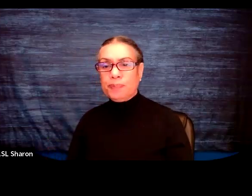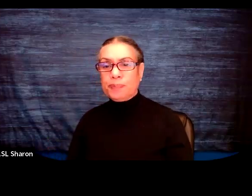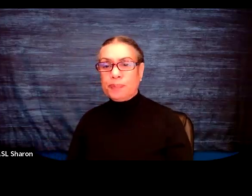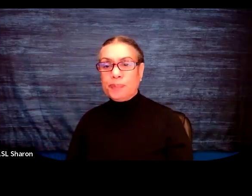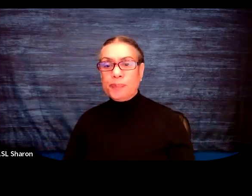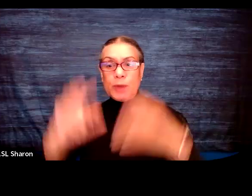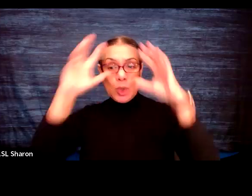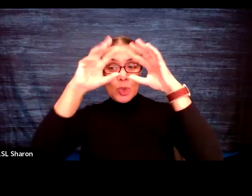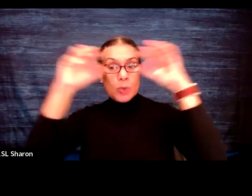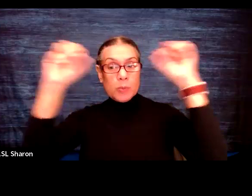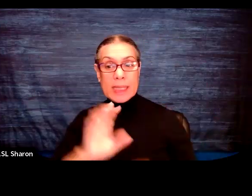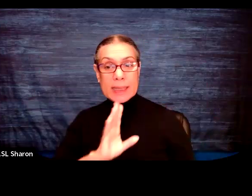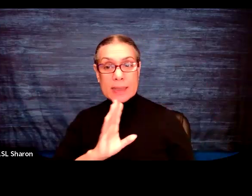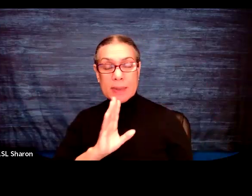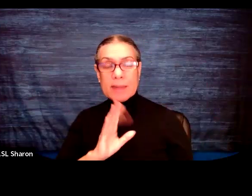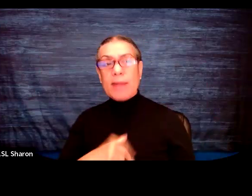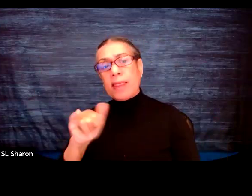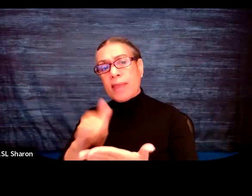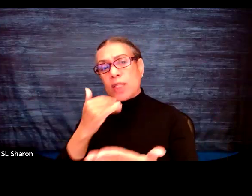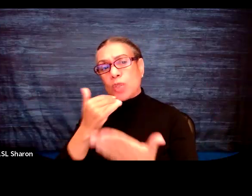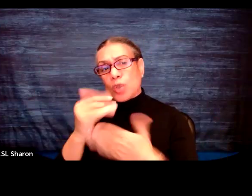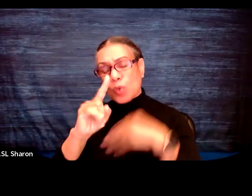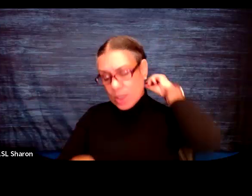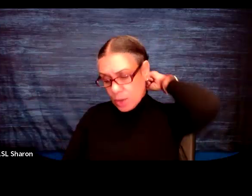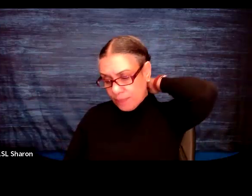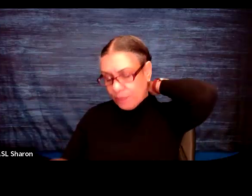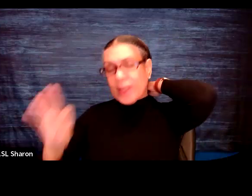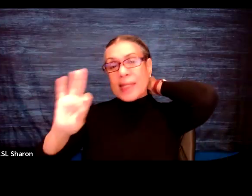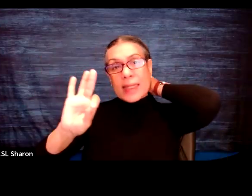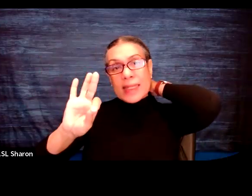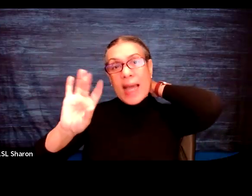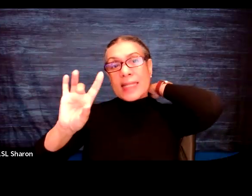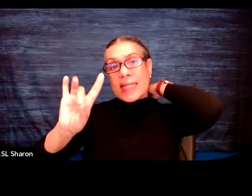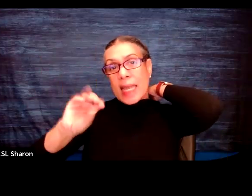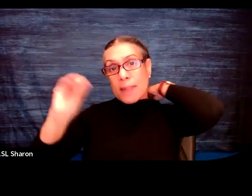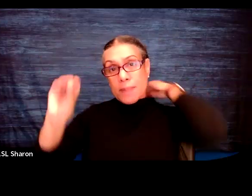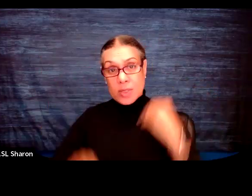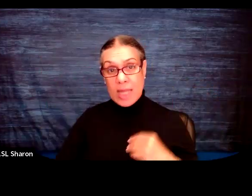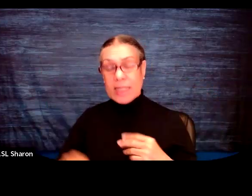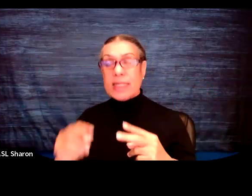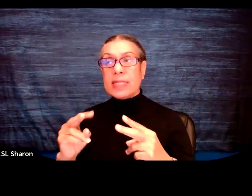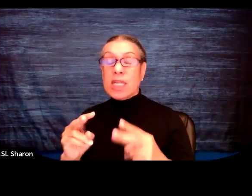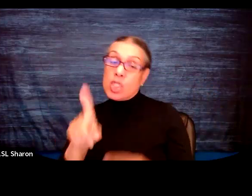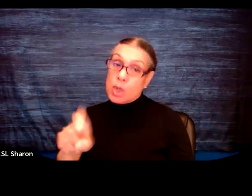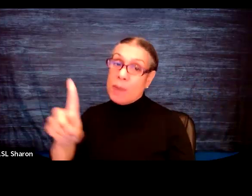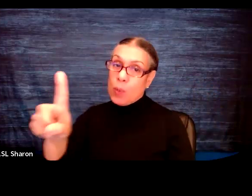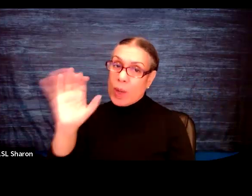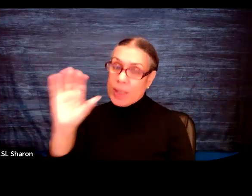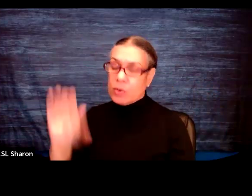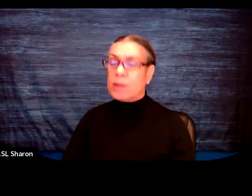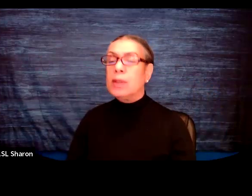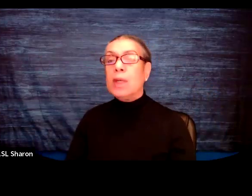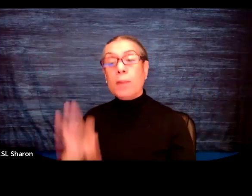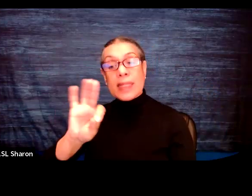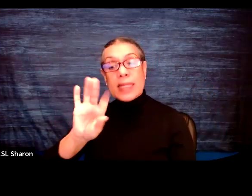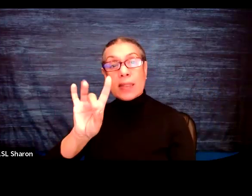question because I think part of why that 98% is so critical, it should be 100, but the